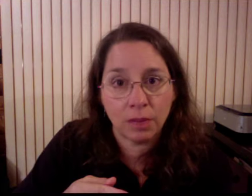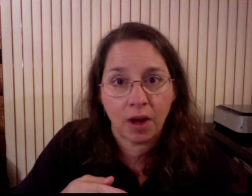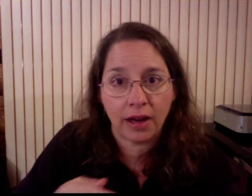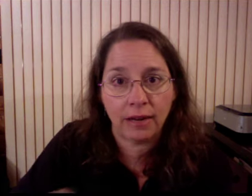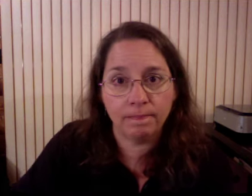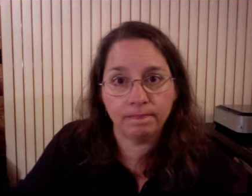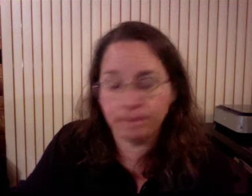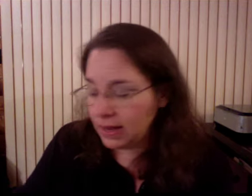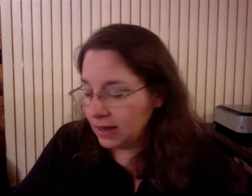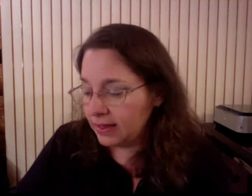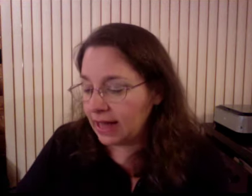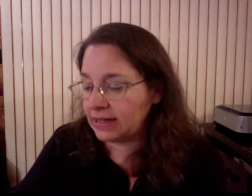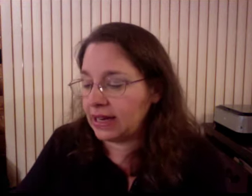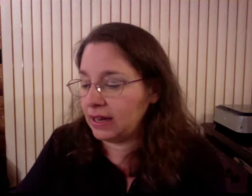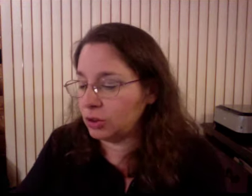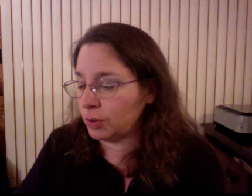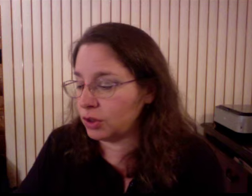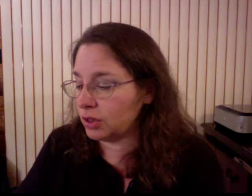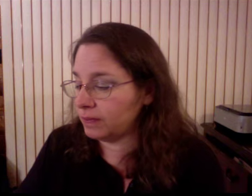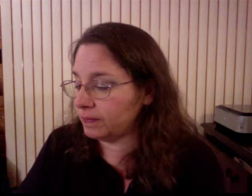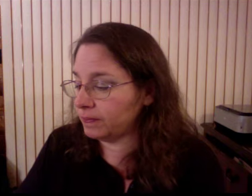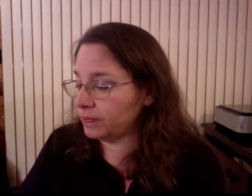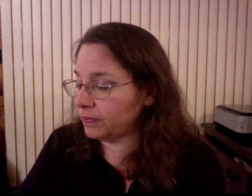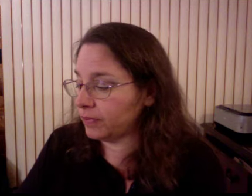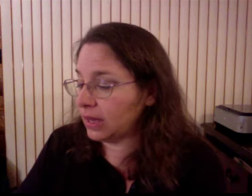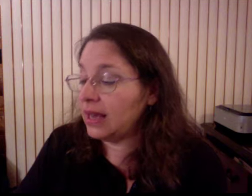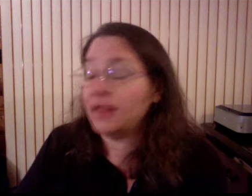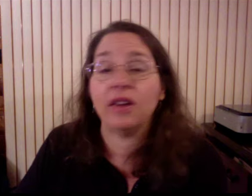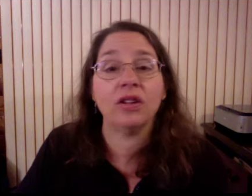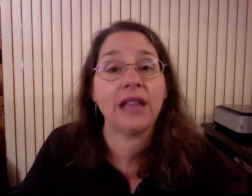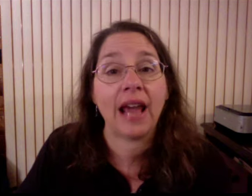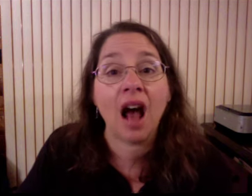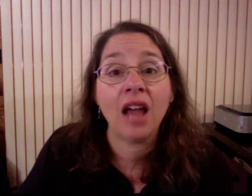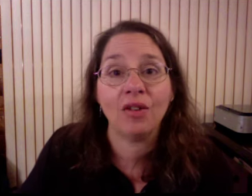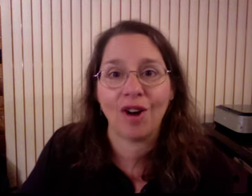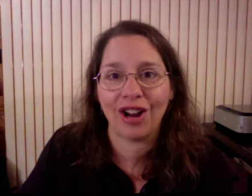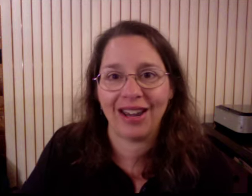body. That's a healed person. There is a hierarchy.